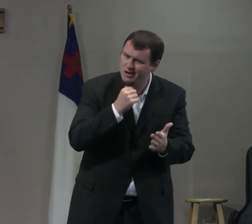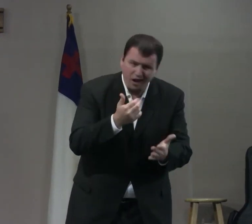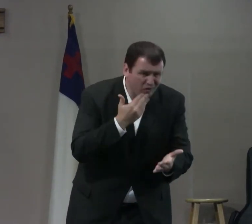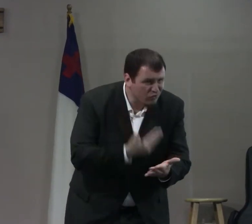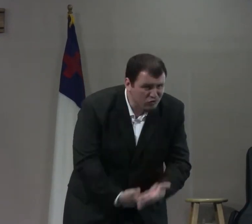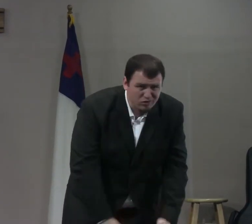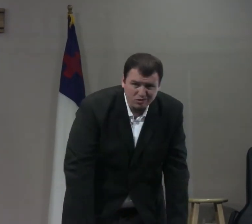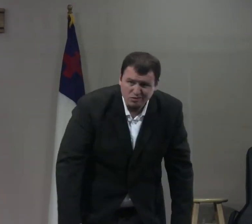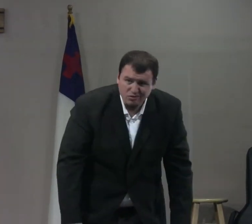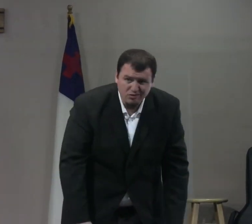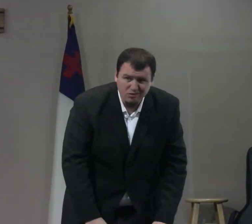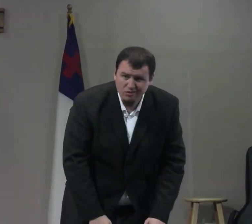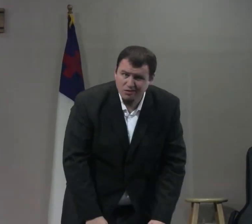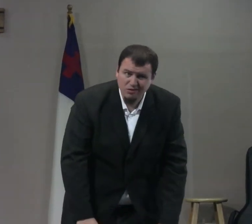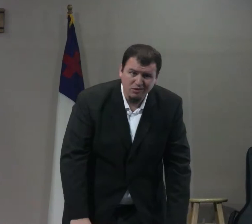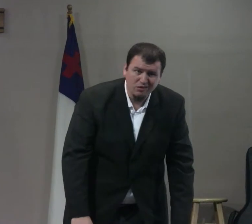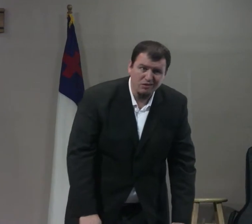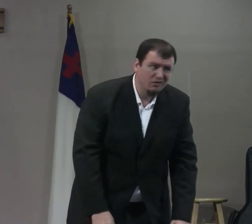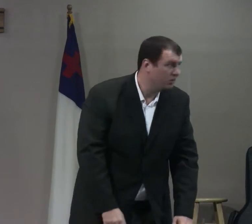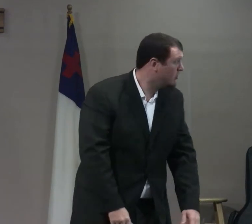our reputation will not be good.